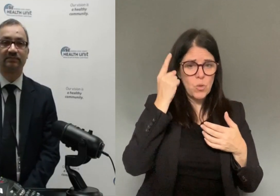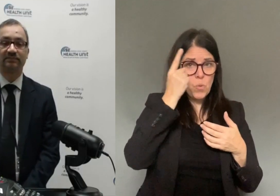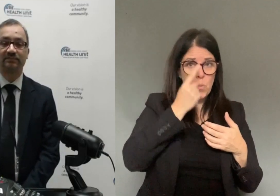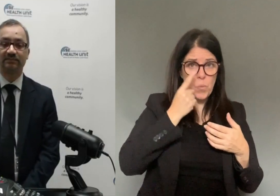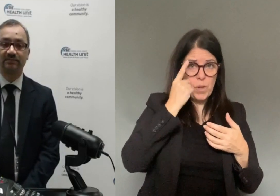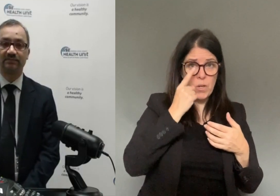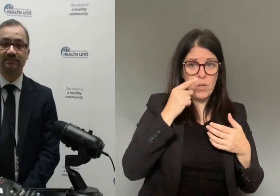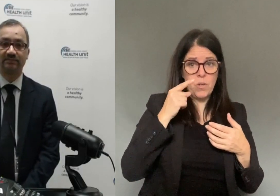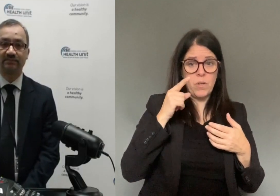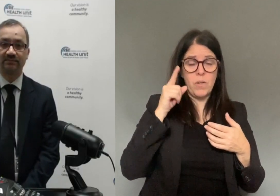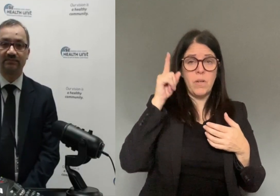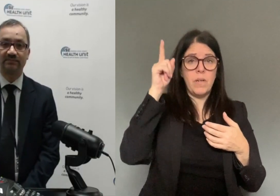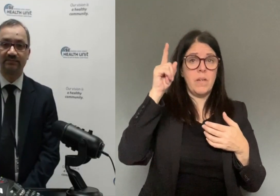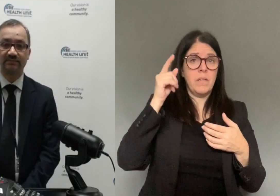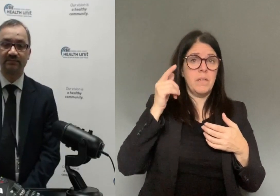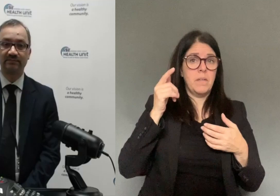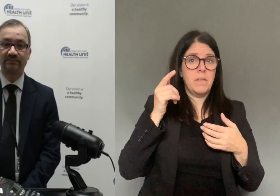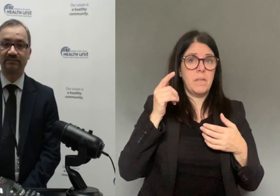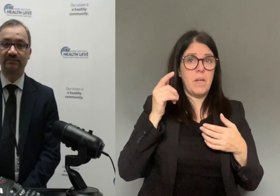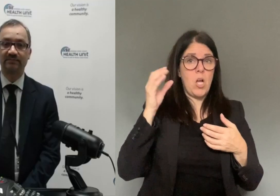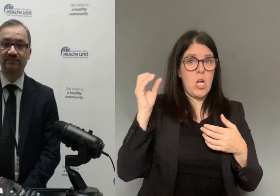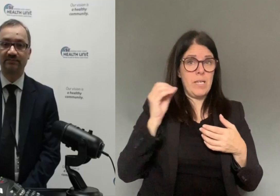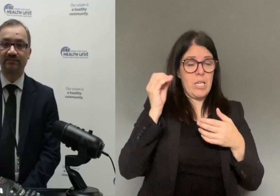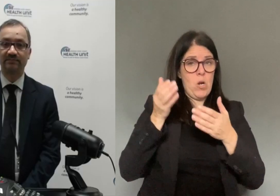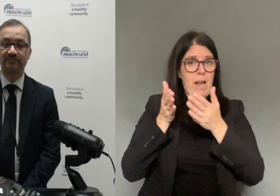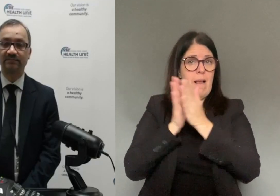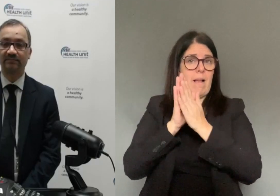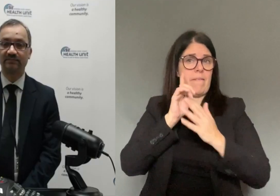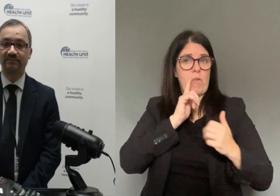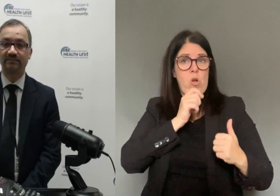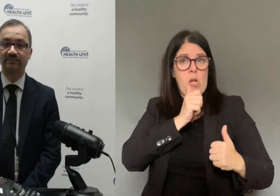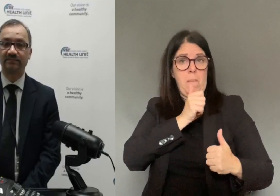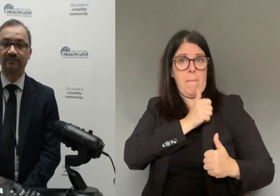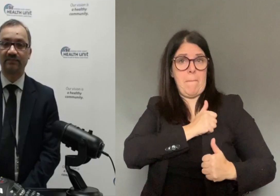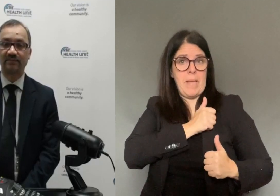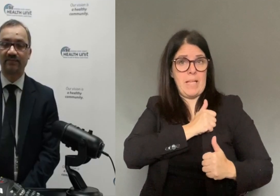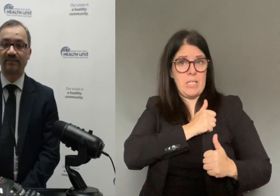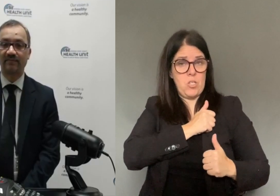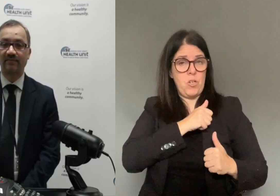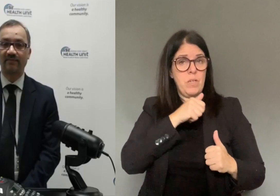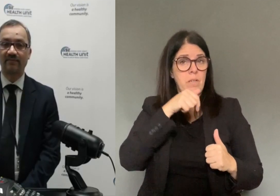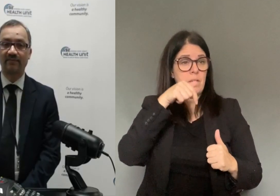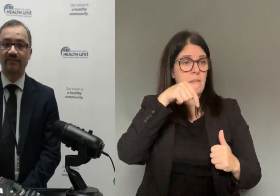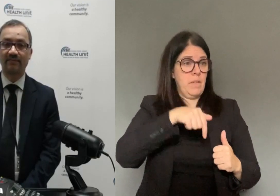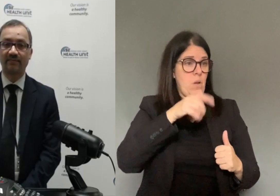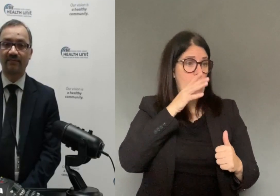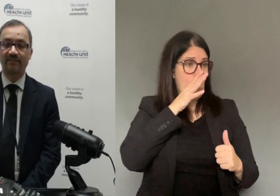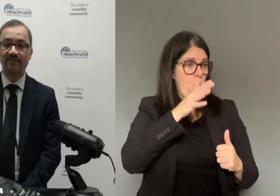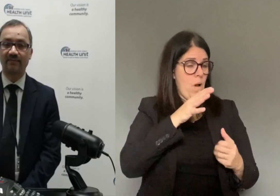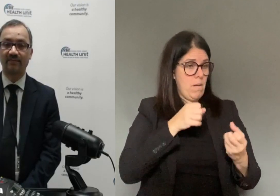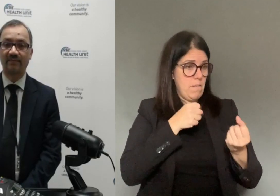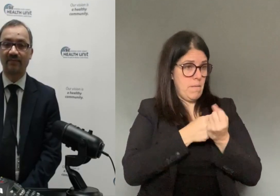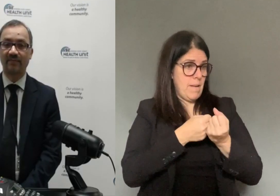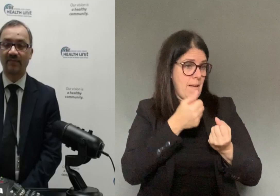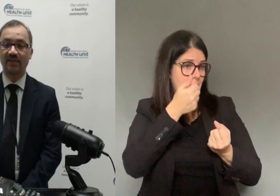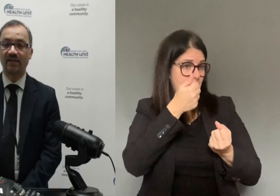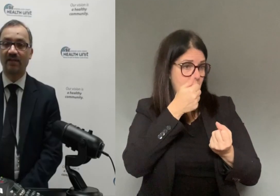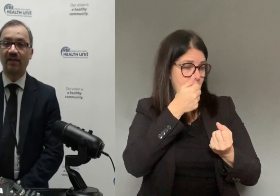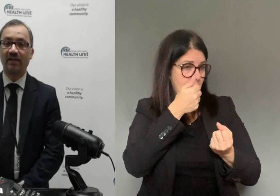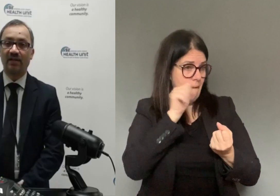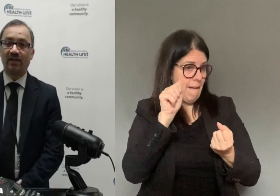help after the province decided to request military assistance? Will any of the homes in Windsor-Essex be getting any of that help?